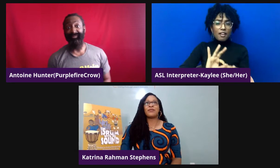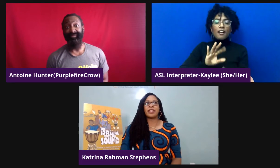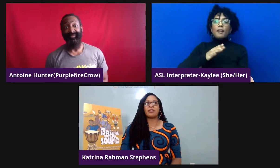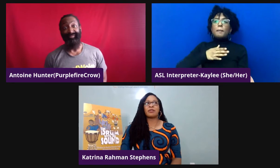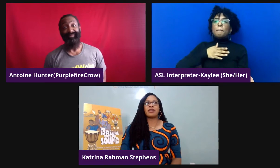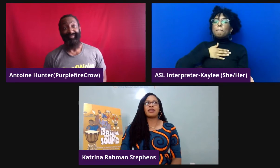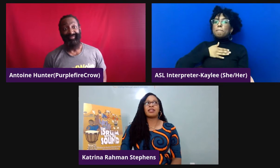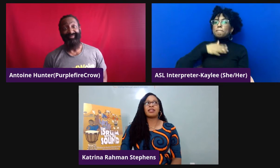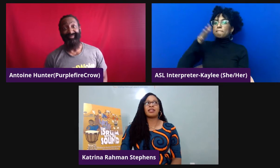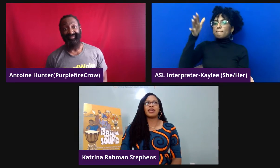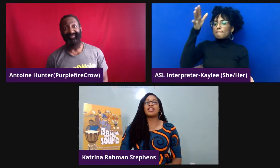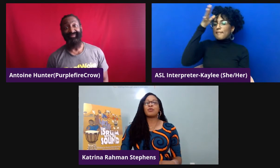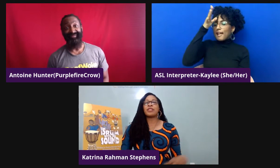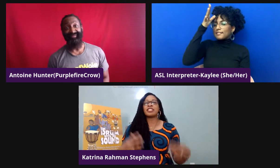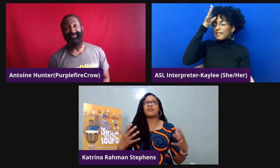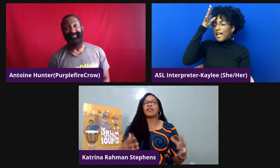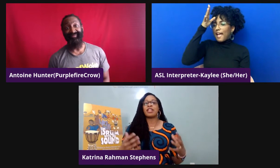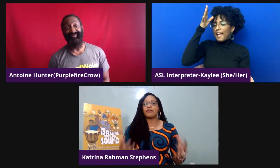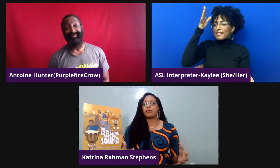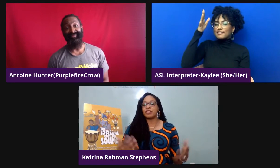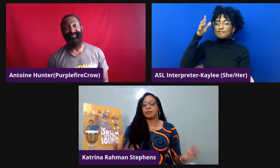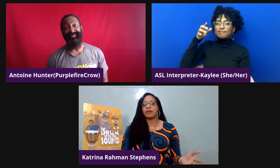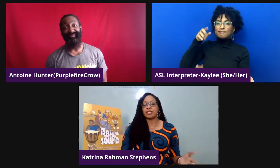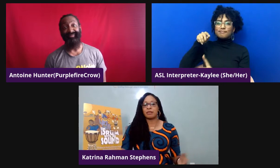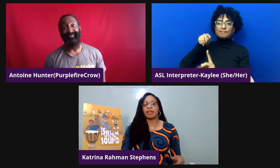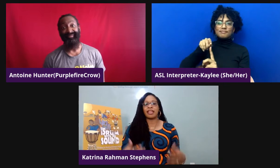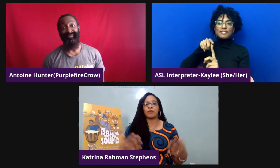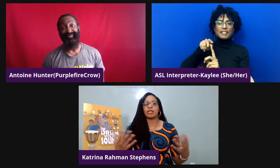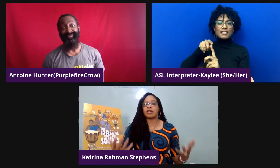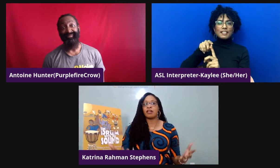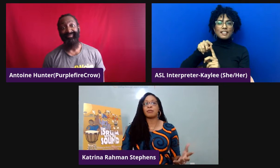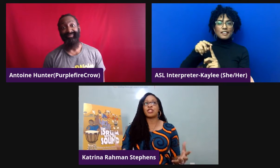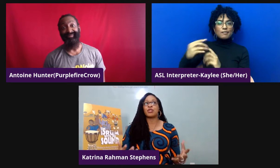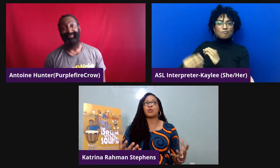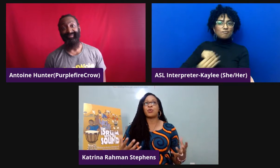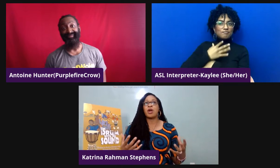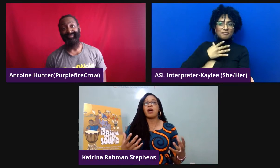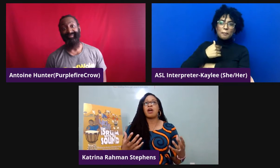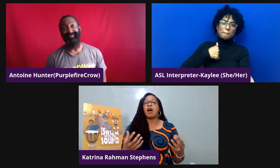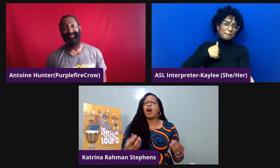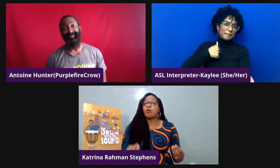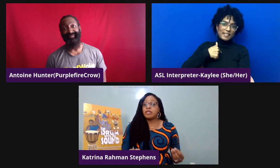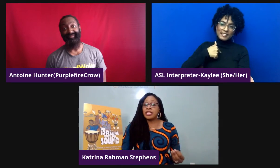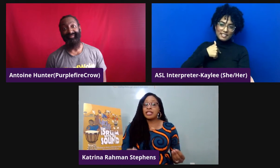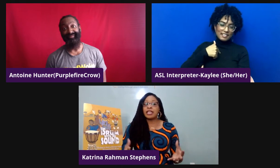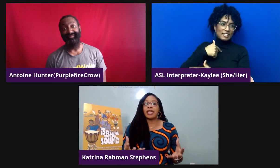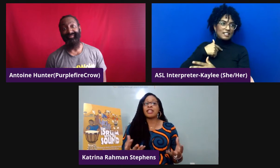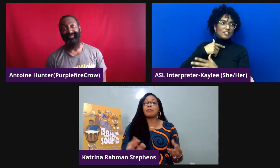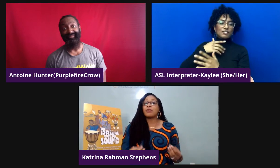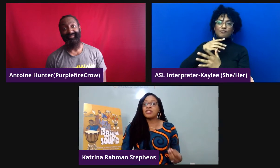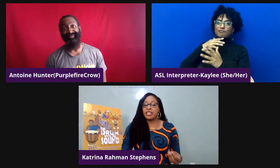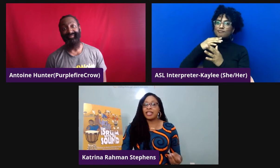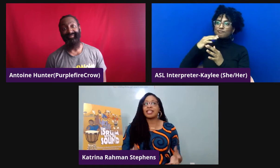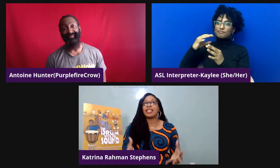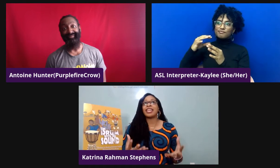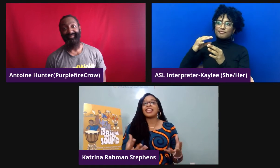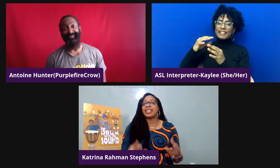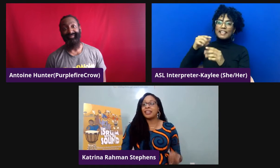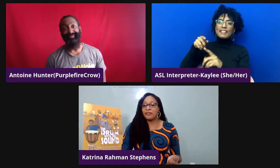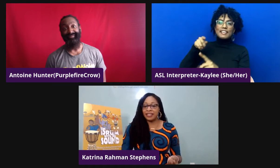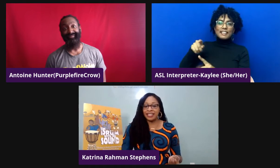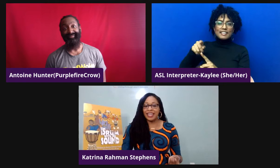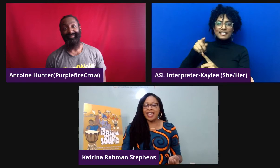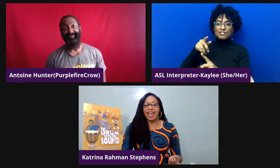he's very he is a very influential person in my life when it comes to owning and appreciating